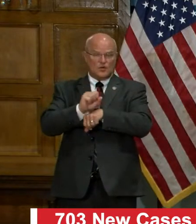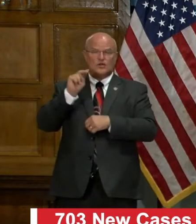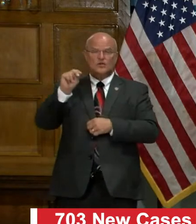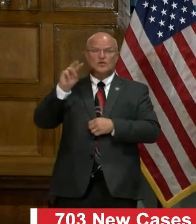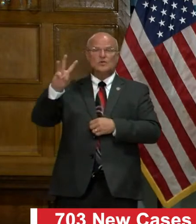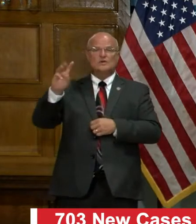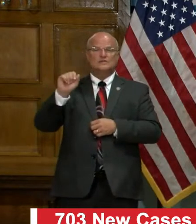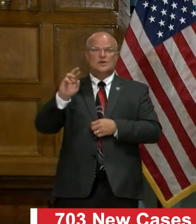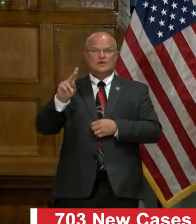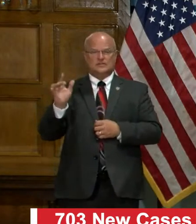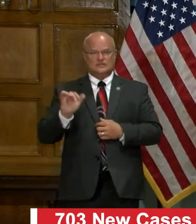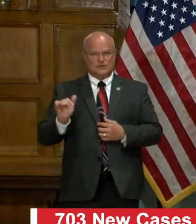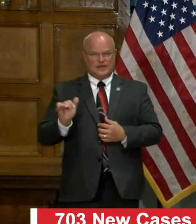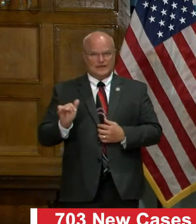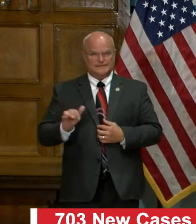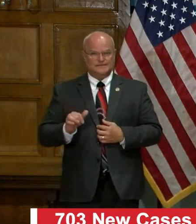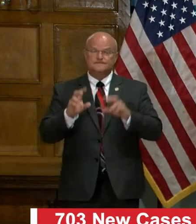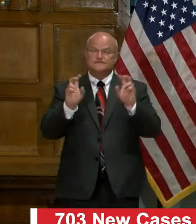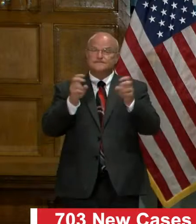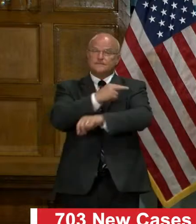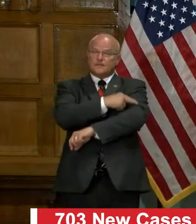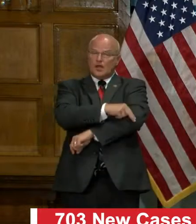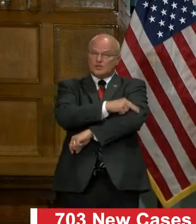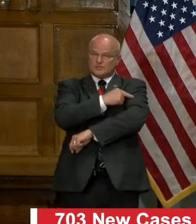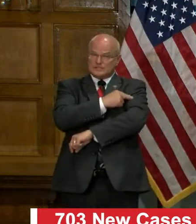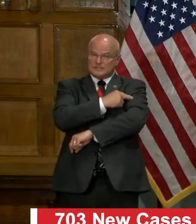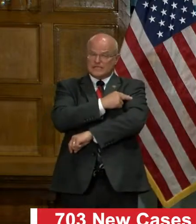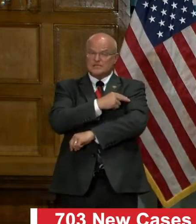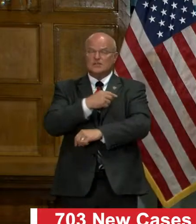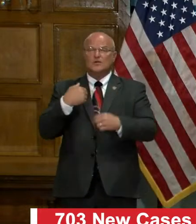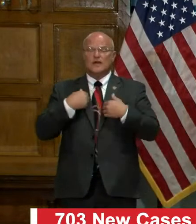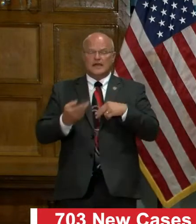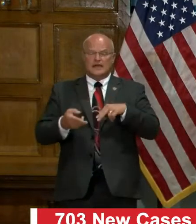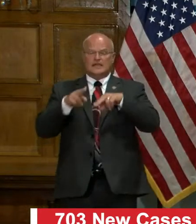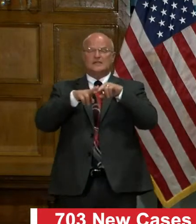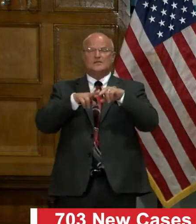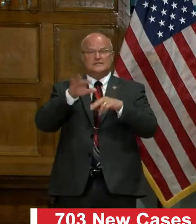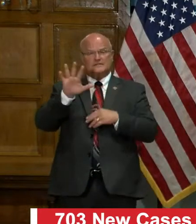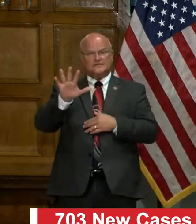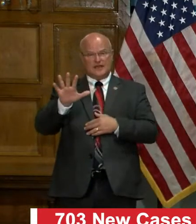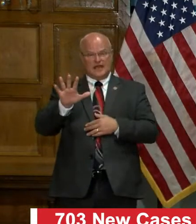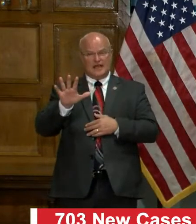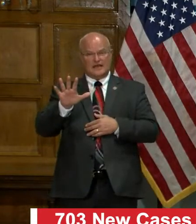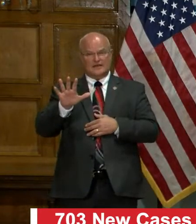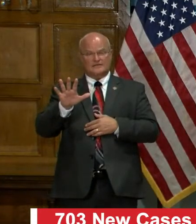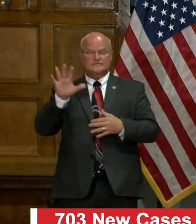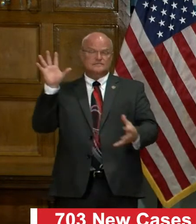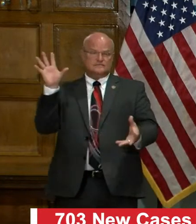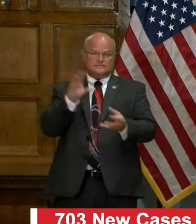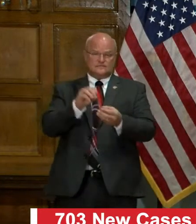Northwest Arkansas as well. In terms of hospitalizations, we've had an increase of 5, which brings our hospitalizations